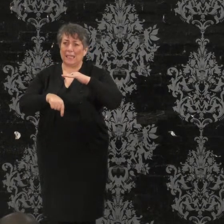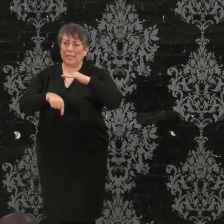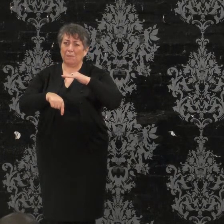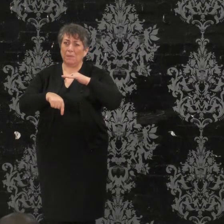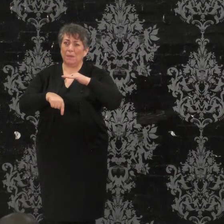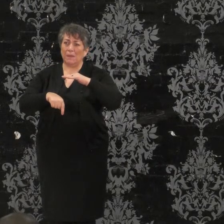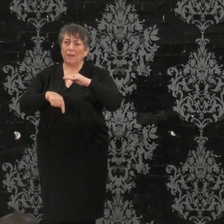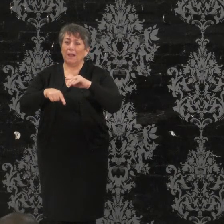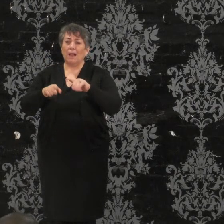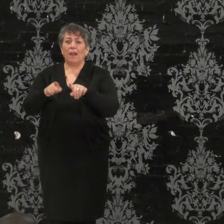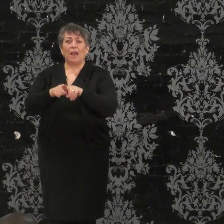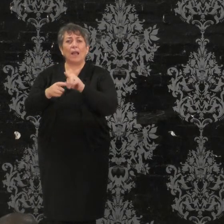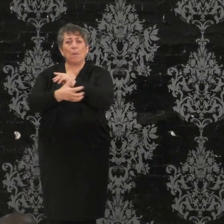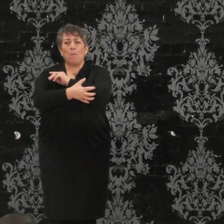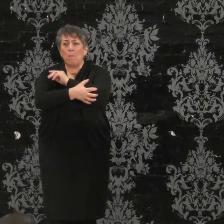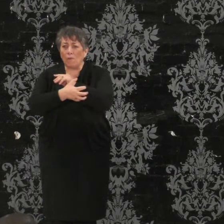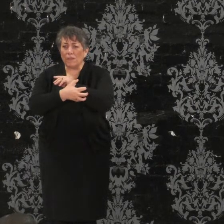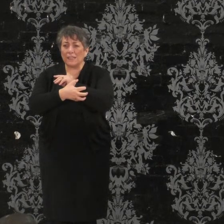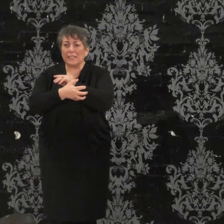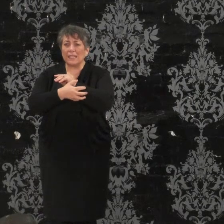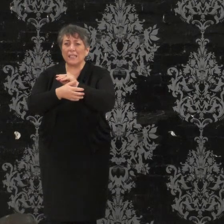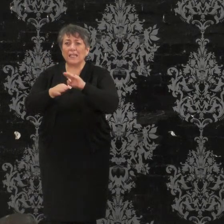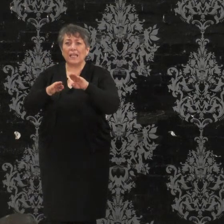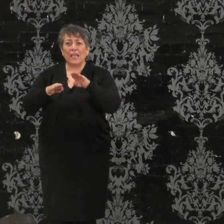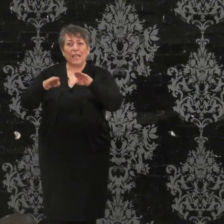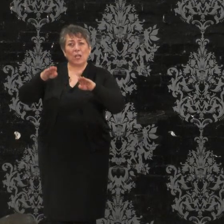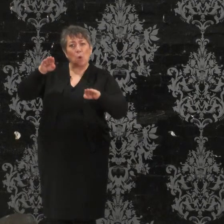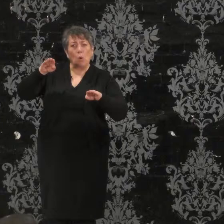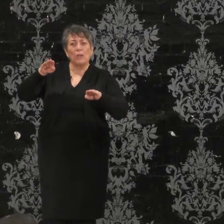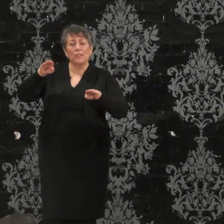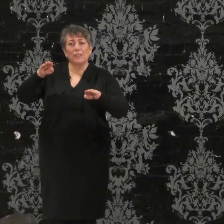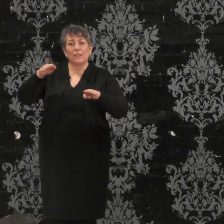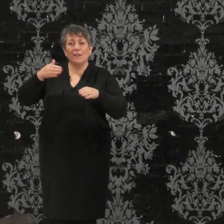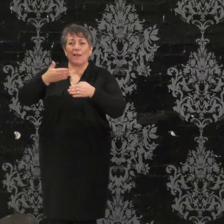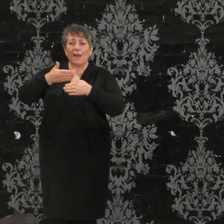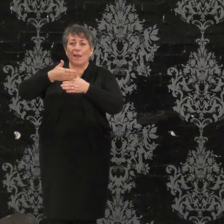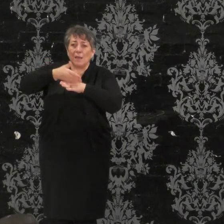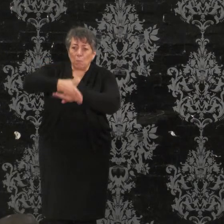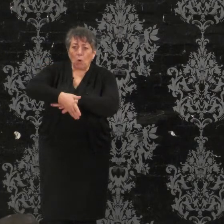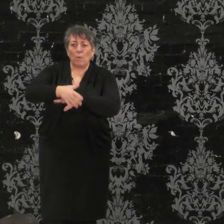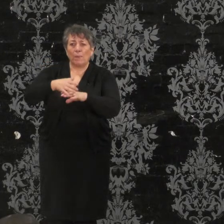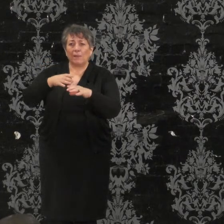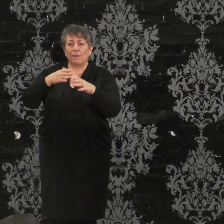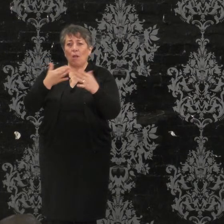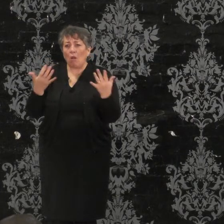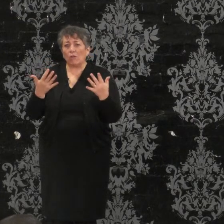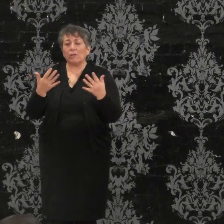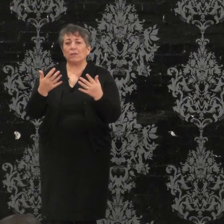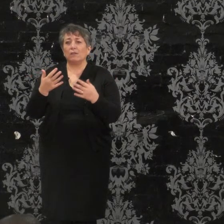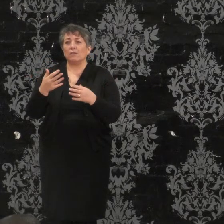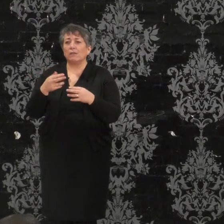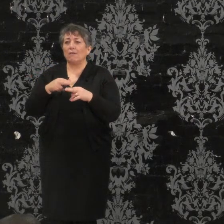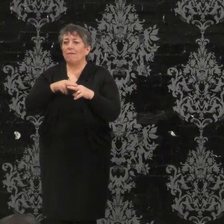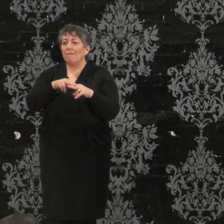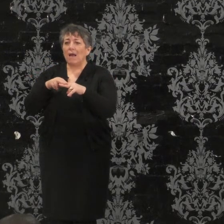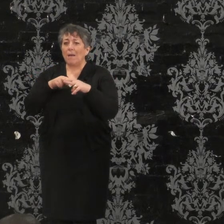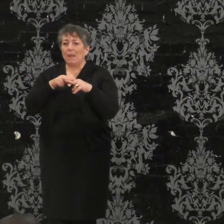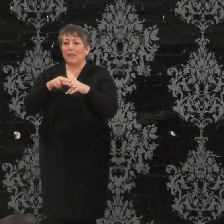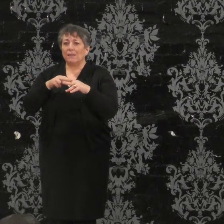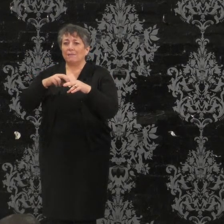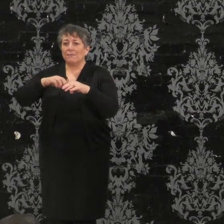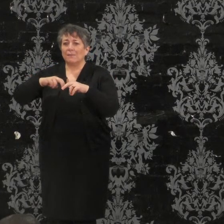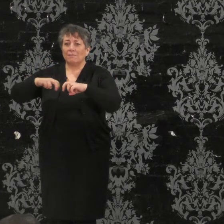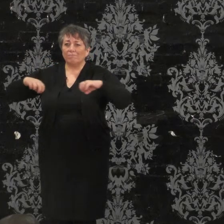poverty and inequality, high unemployment, family breakdown,